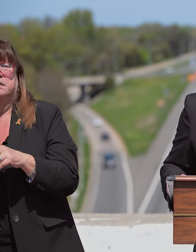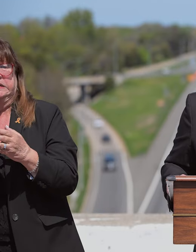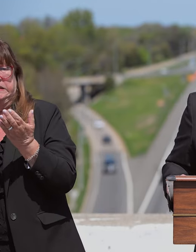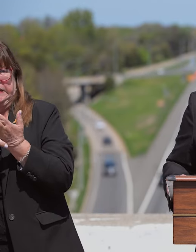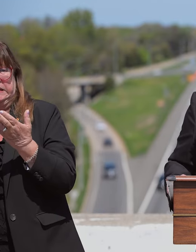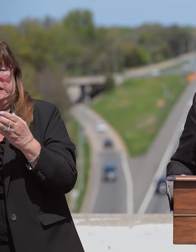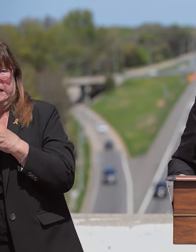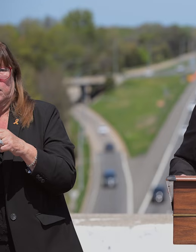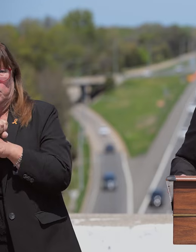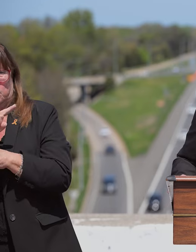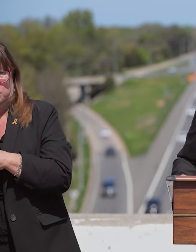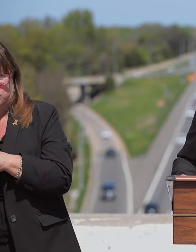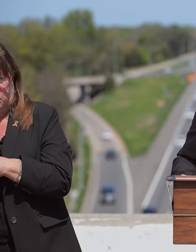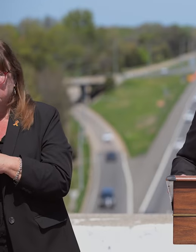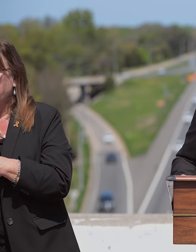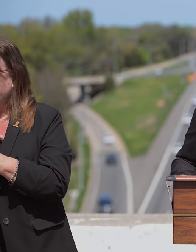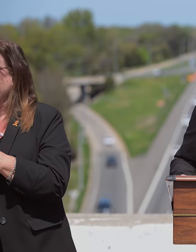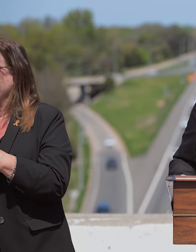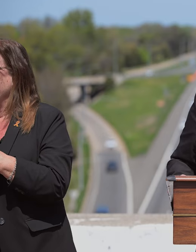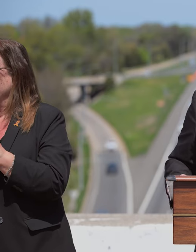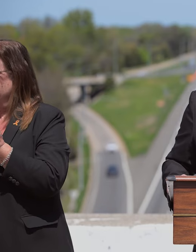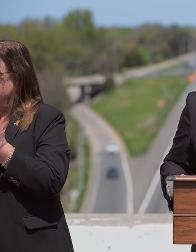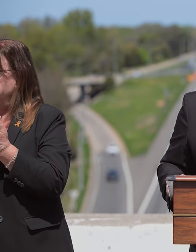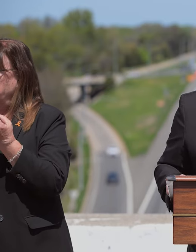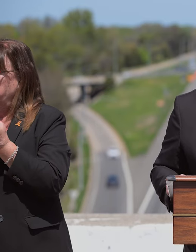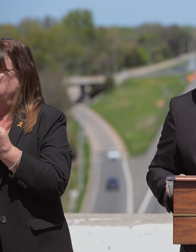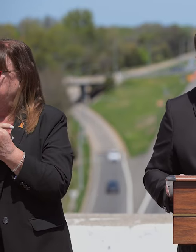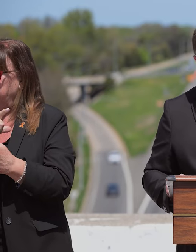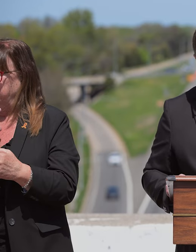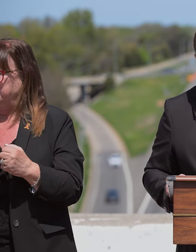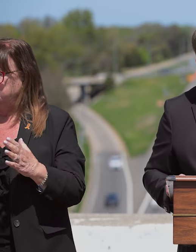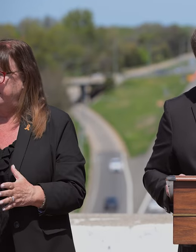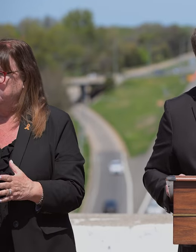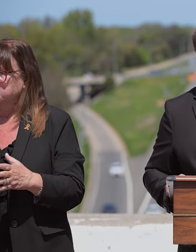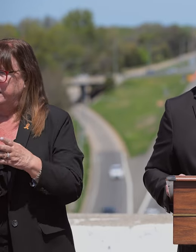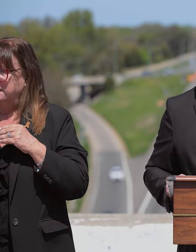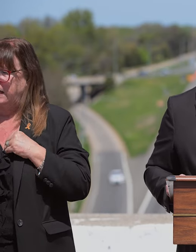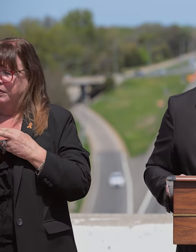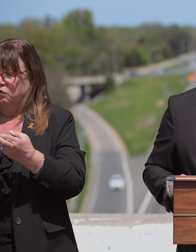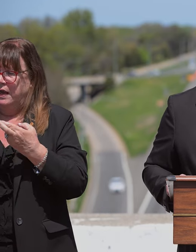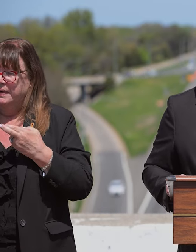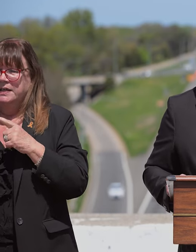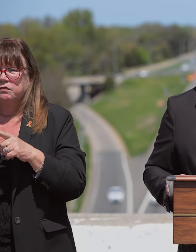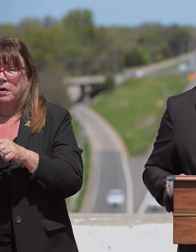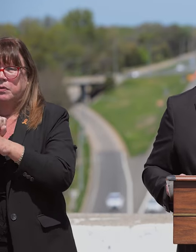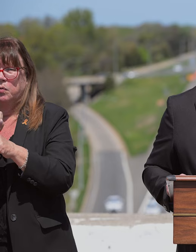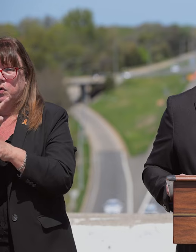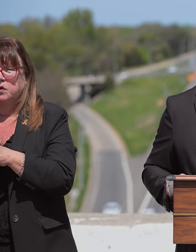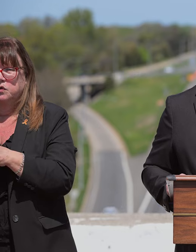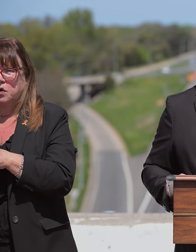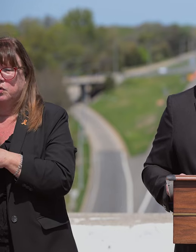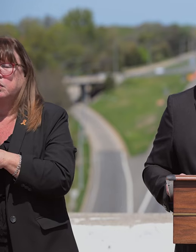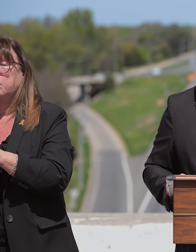applaud the work of our legislators to embrace the recommendations from the Work Zone Workgroup during the